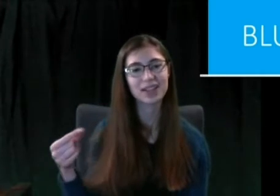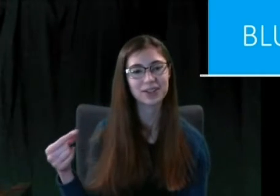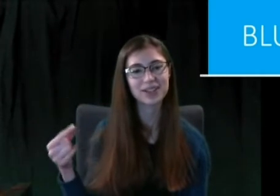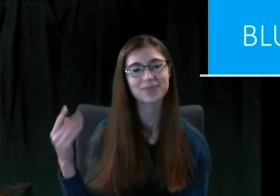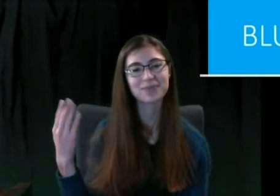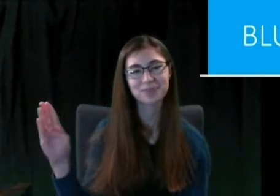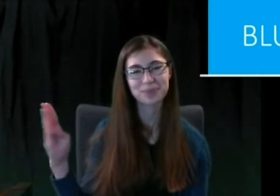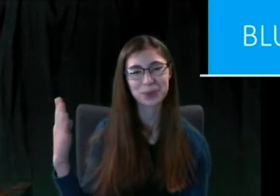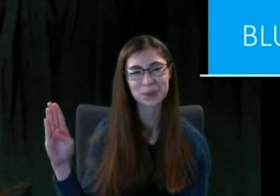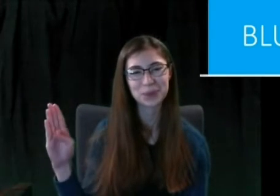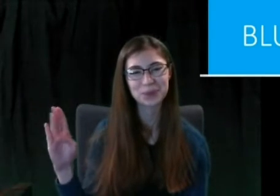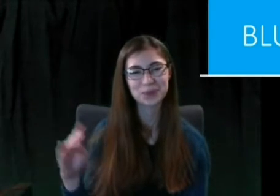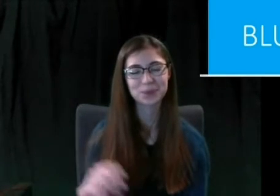green.